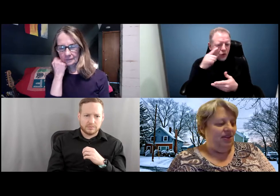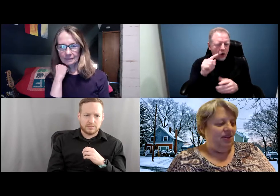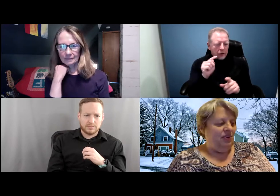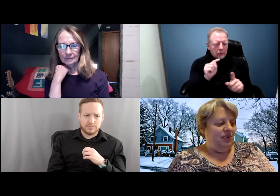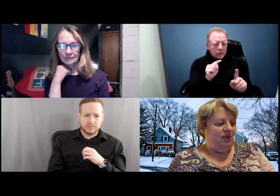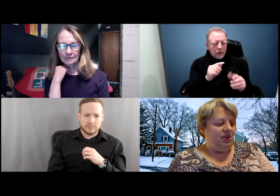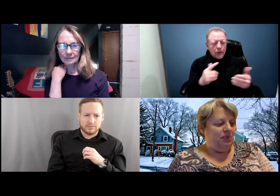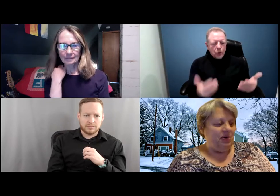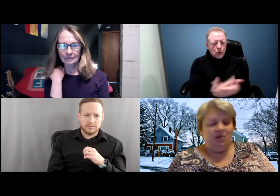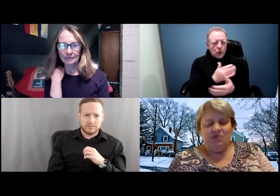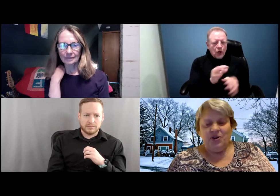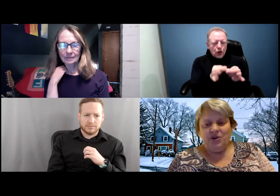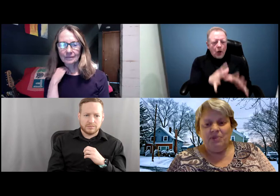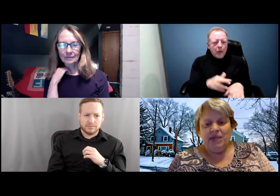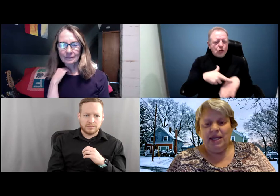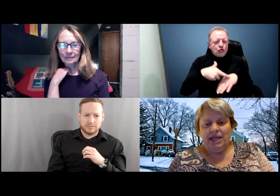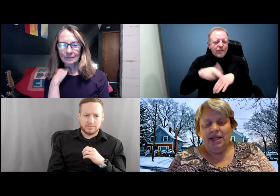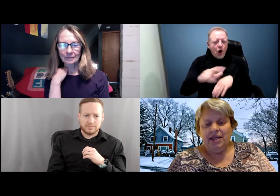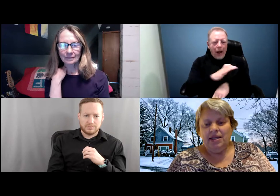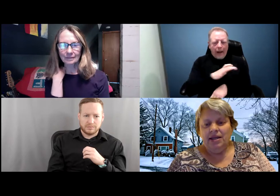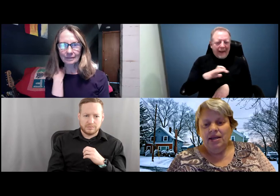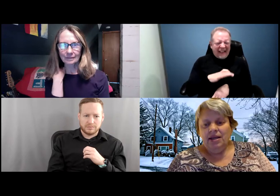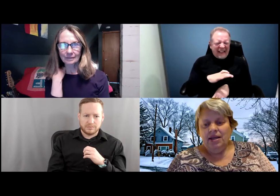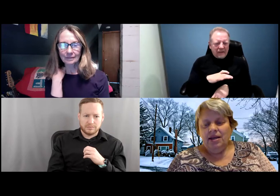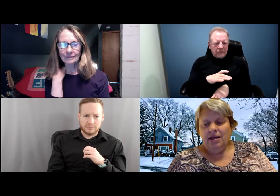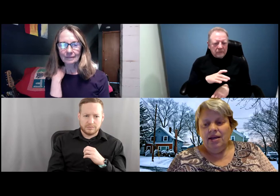the new interpreter referral committee.